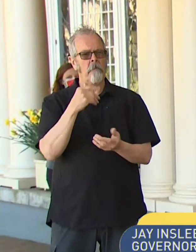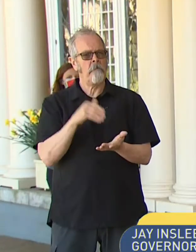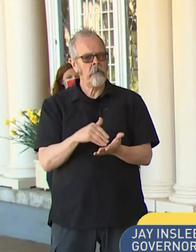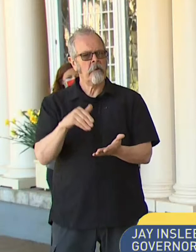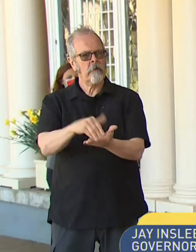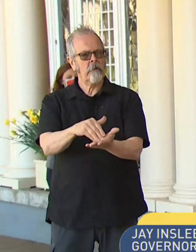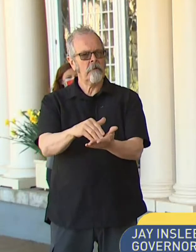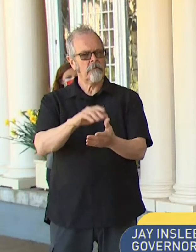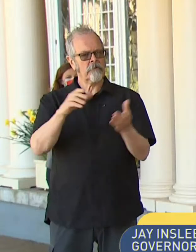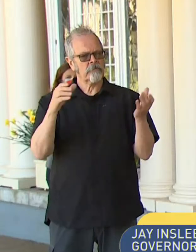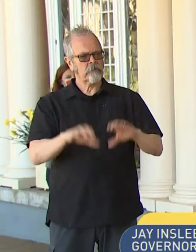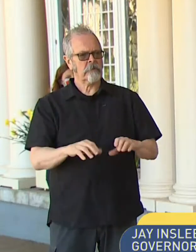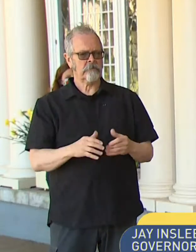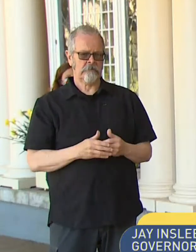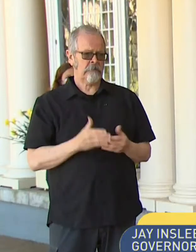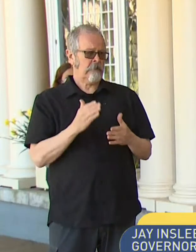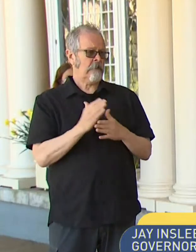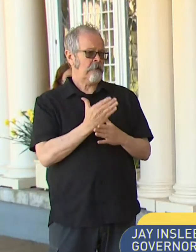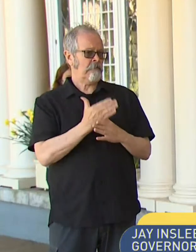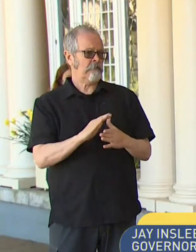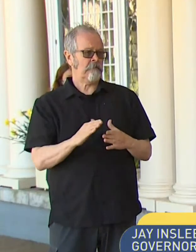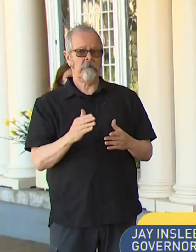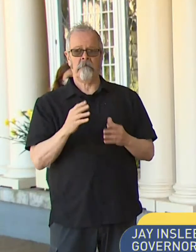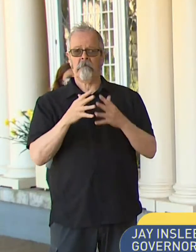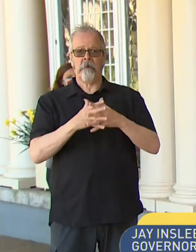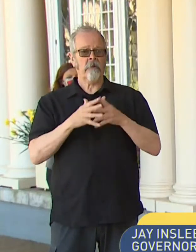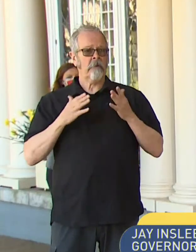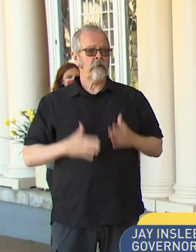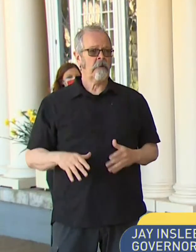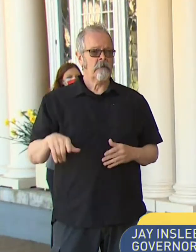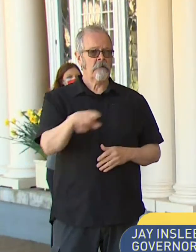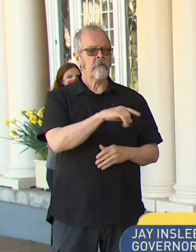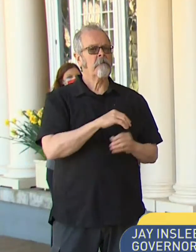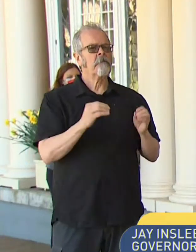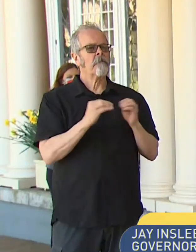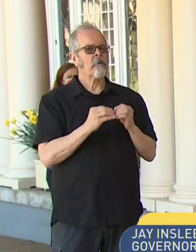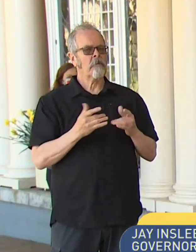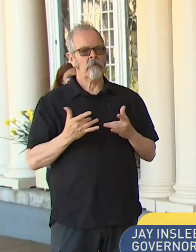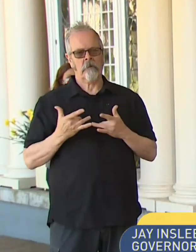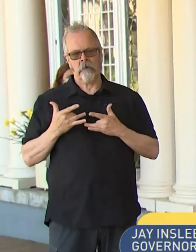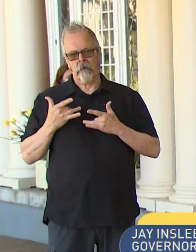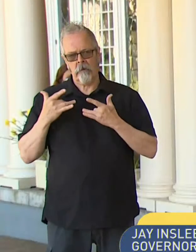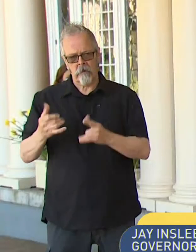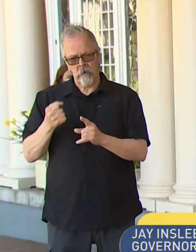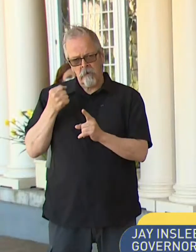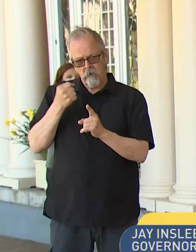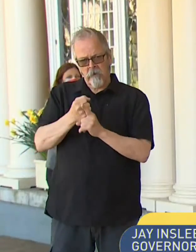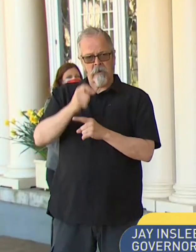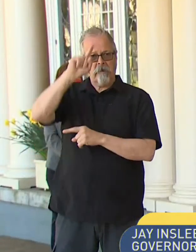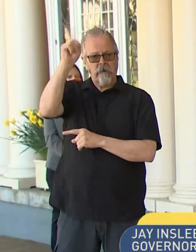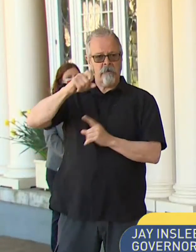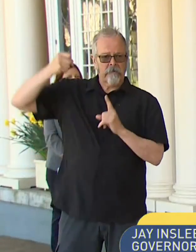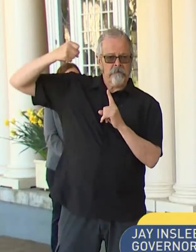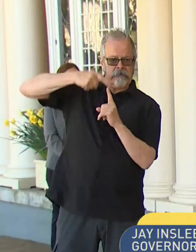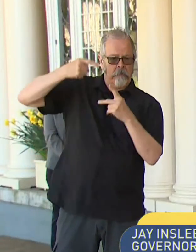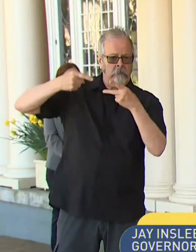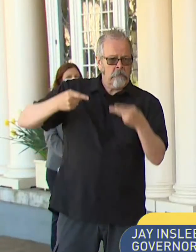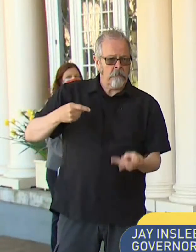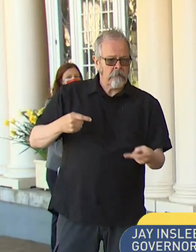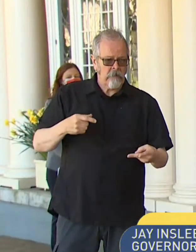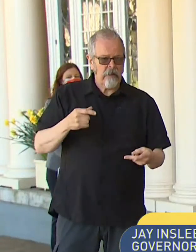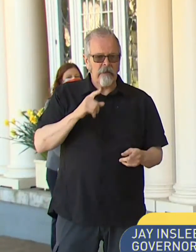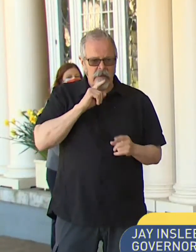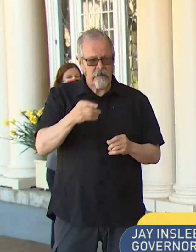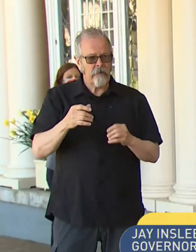An average American is more likely to get struck by lightning, literally, than to have a problem with